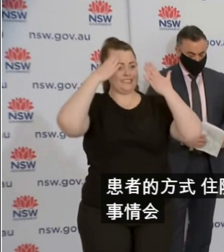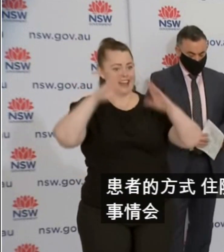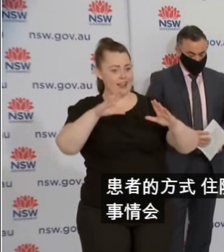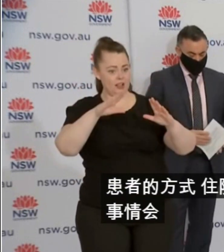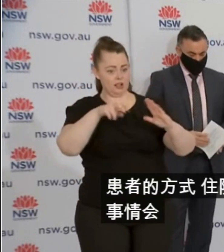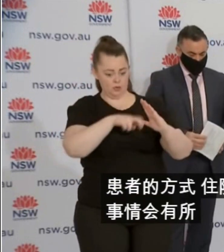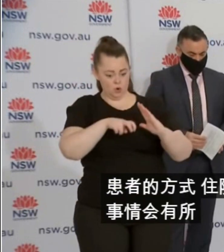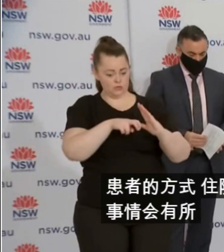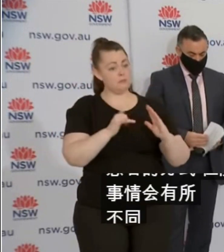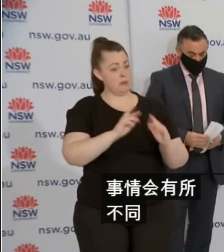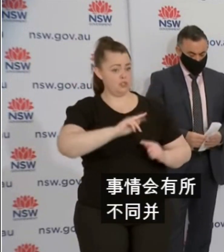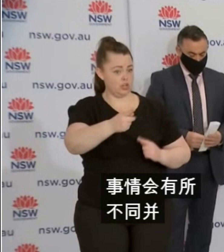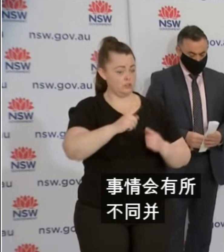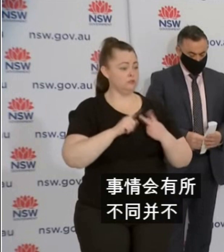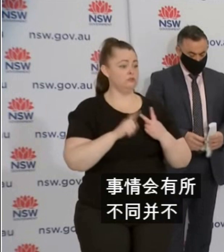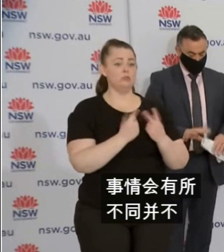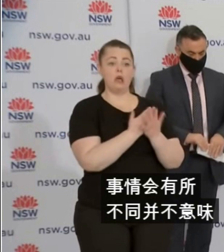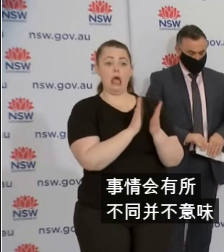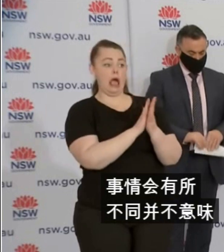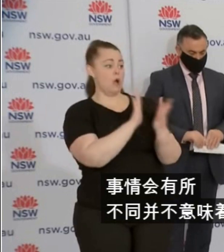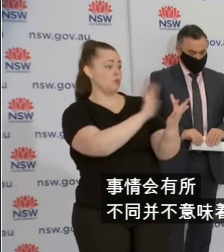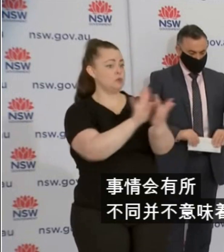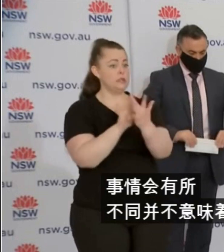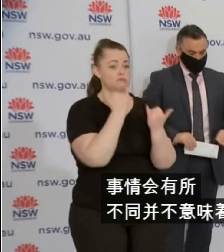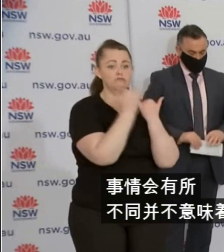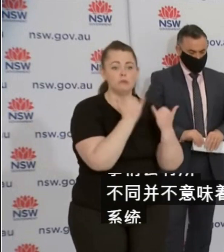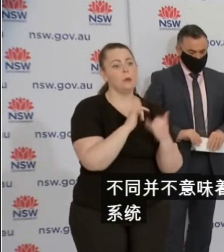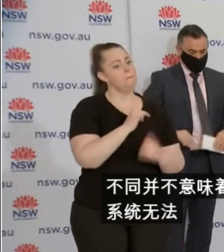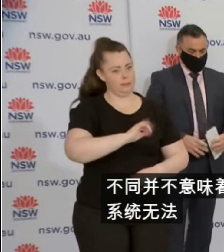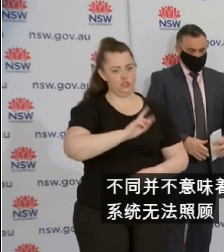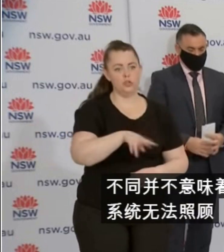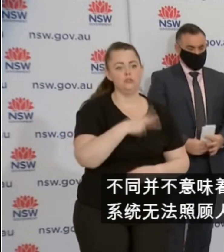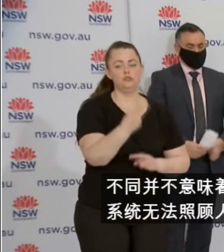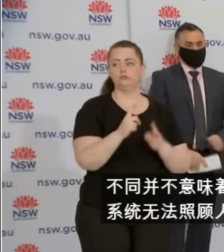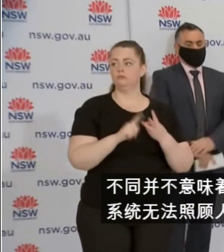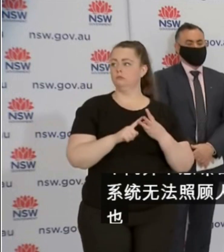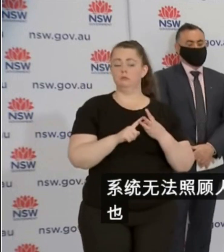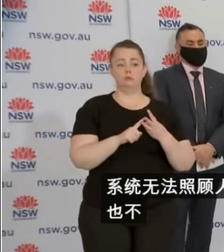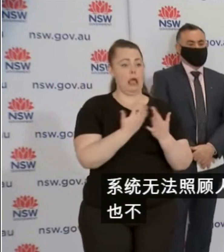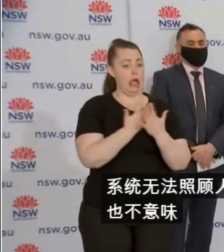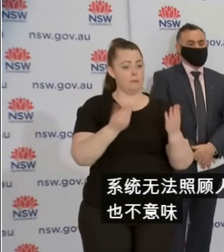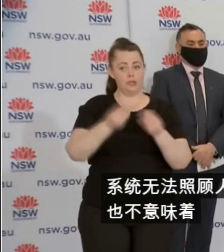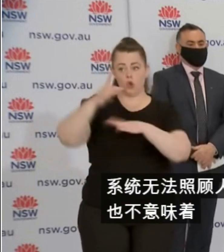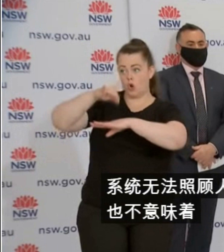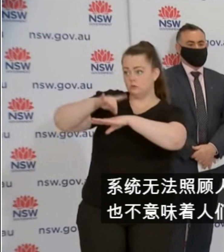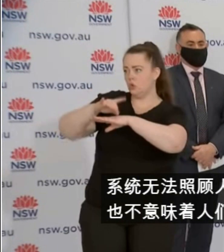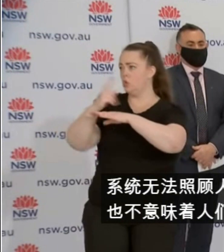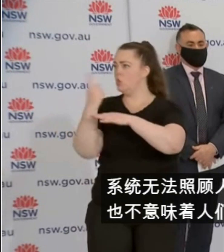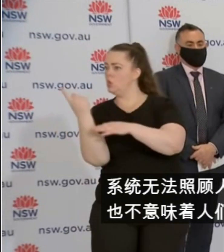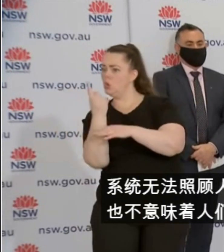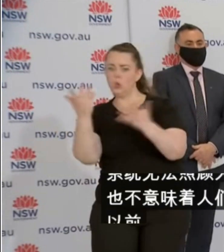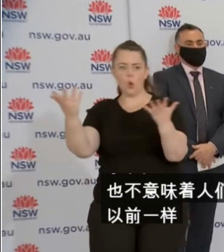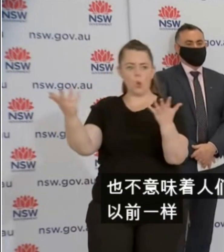hospitalisation, things will be done differently. It doesn't mean the system isn't able to take care of people, or it doesn't mean people need to